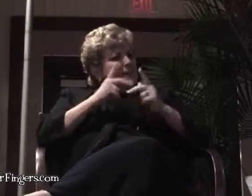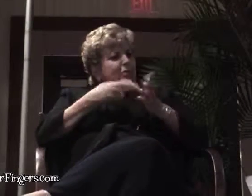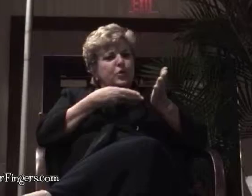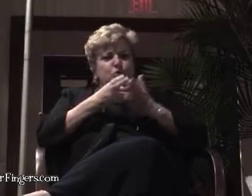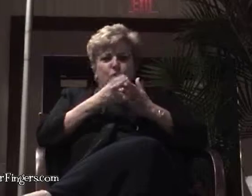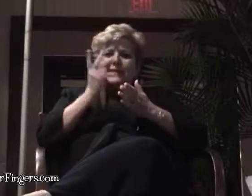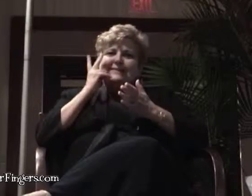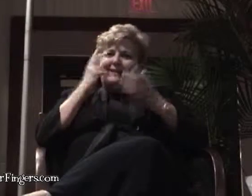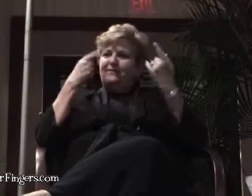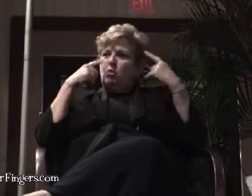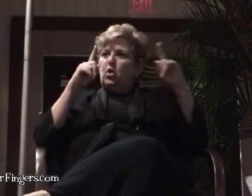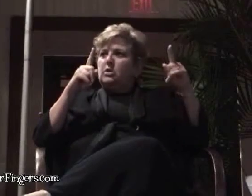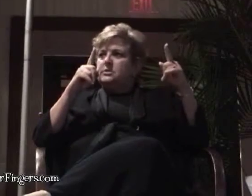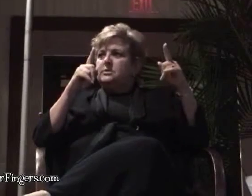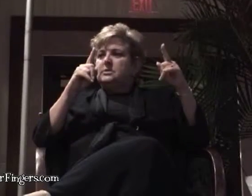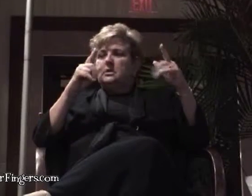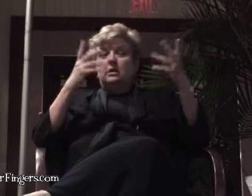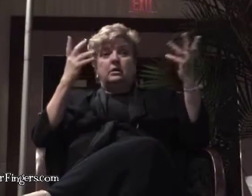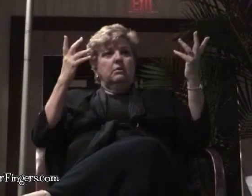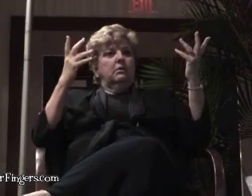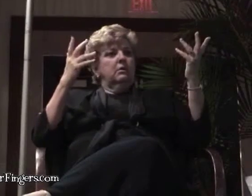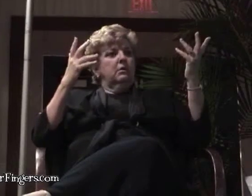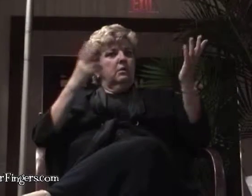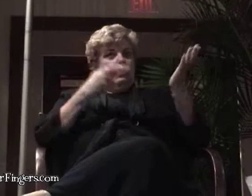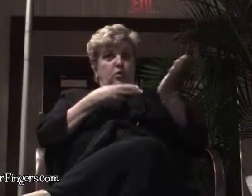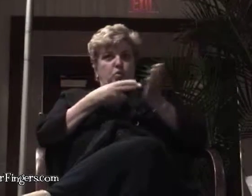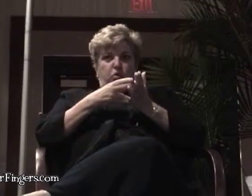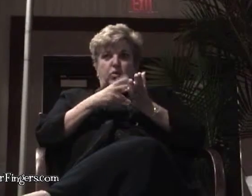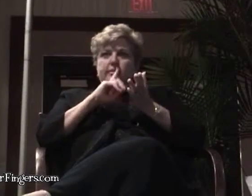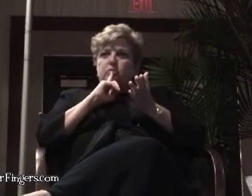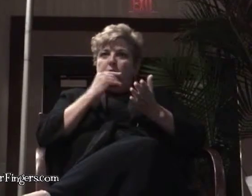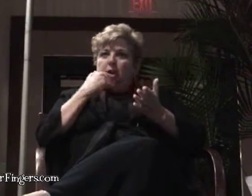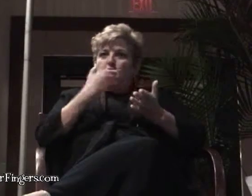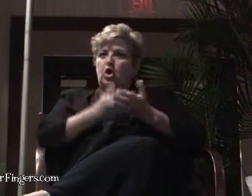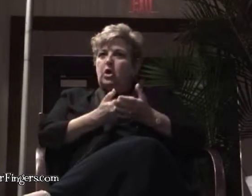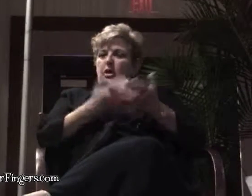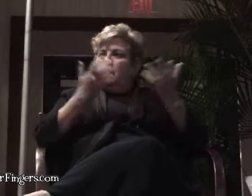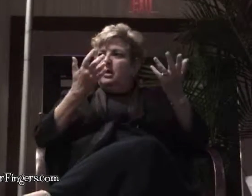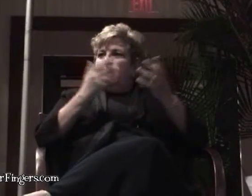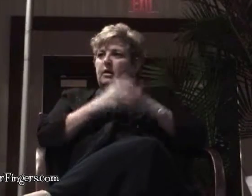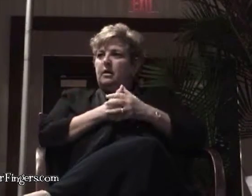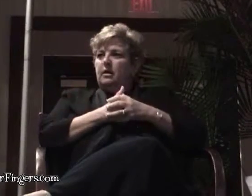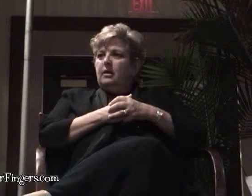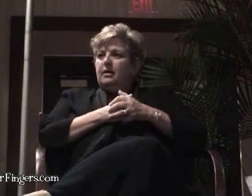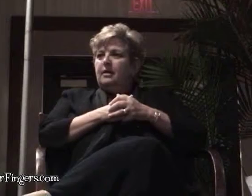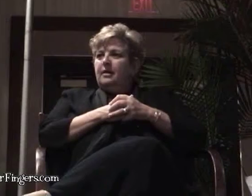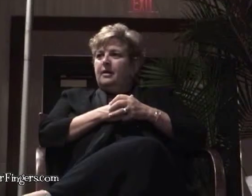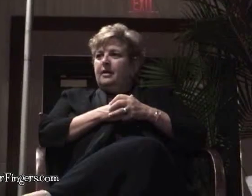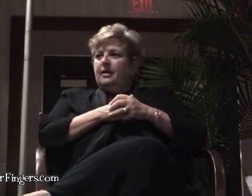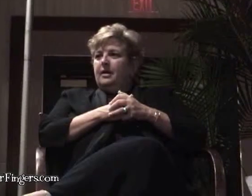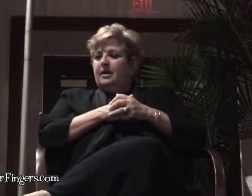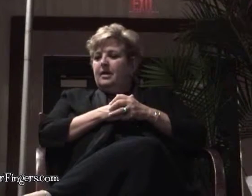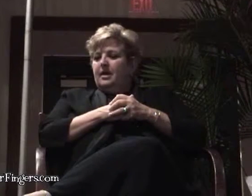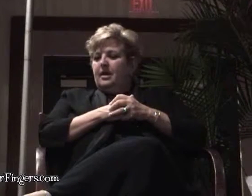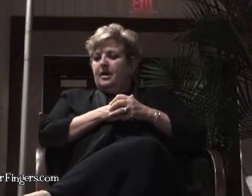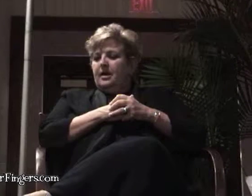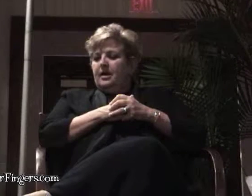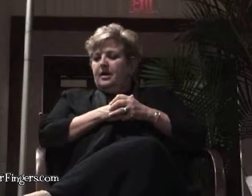like, gosh, the truth works really good. I live in a glass house today. I have come to know in my